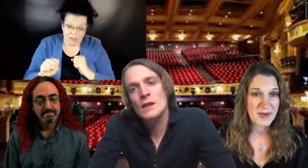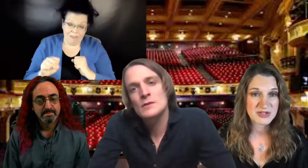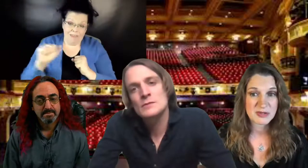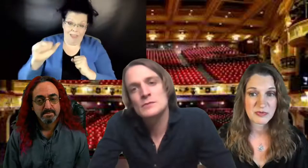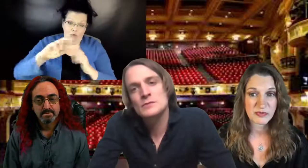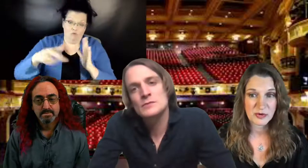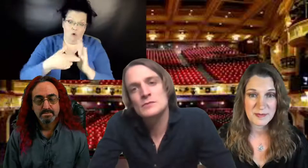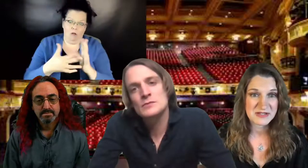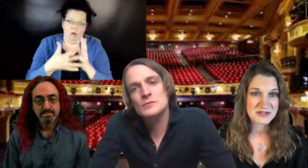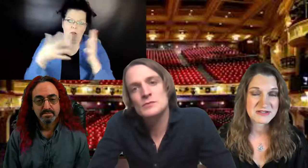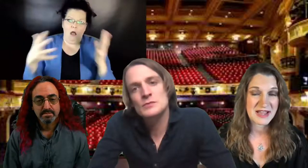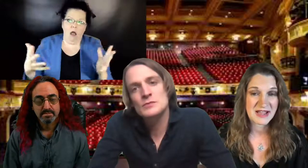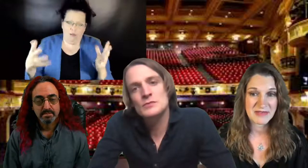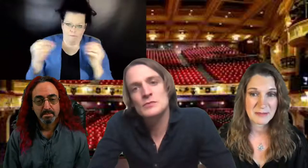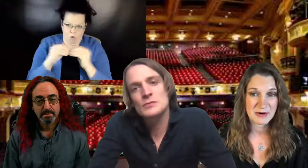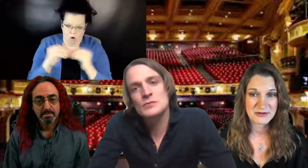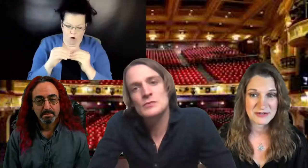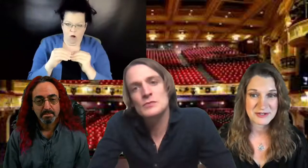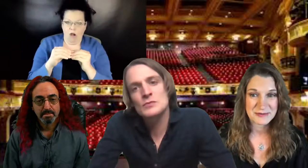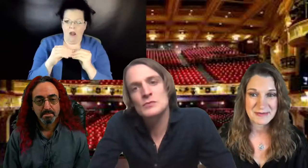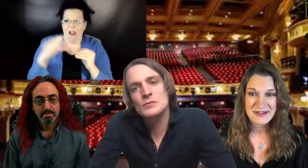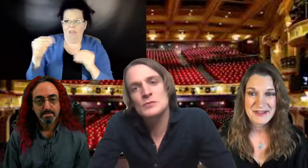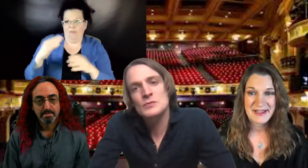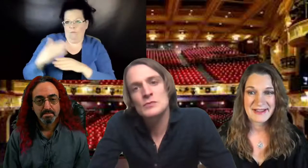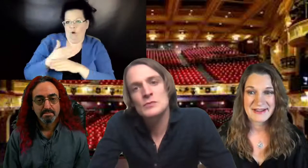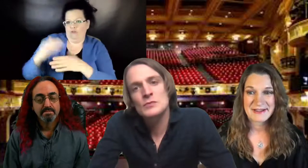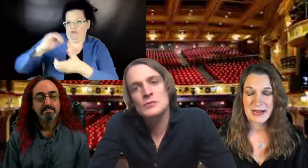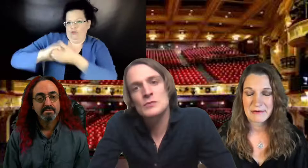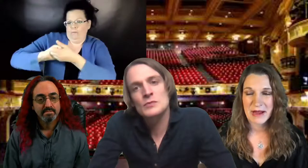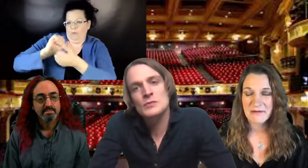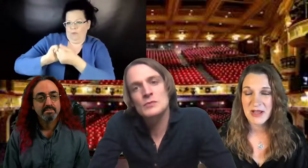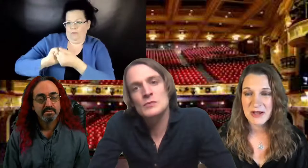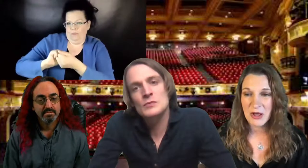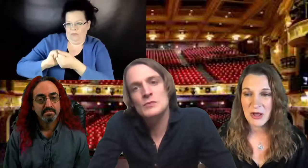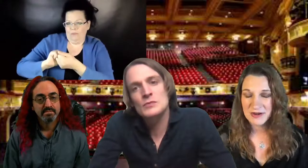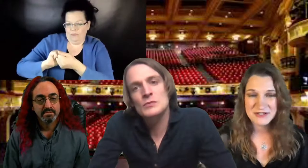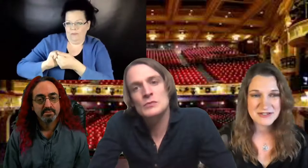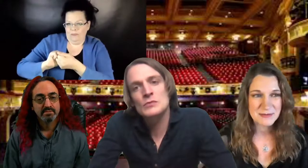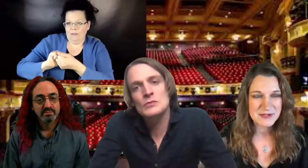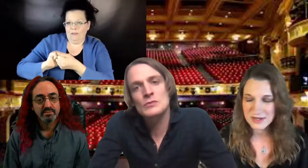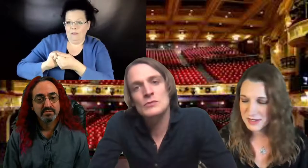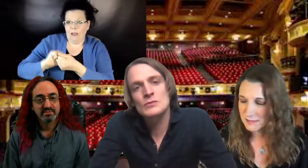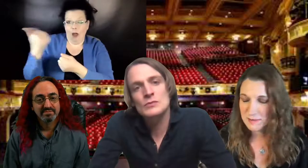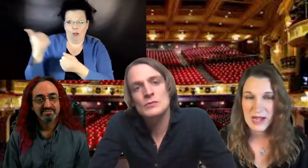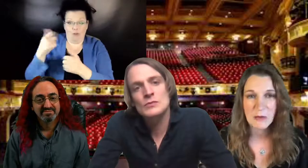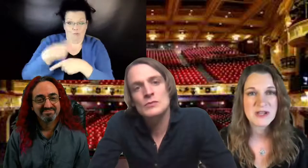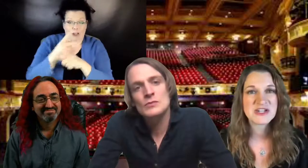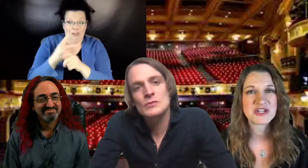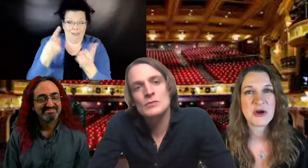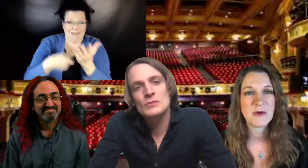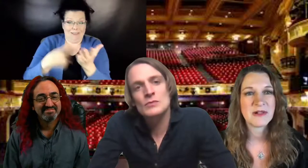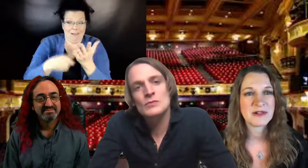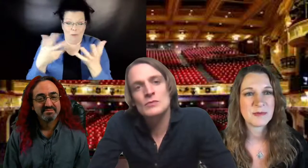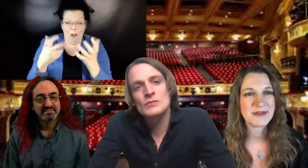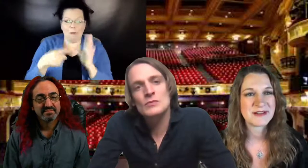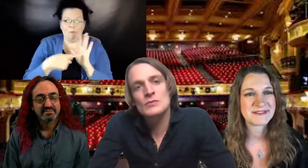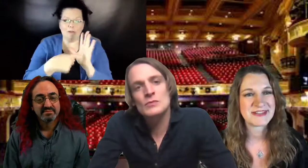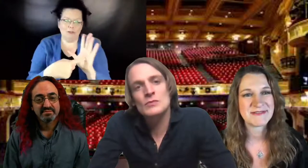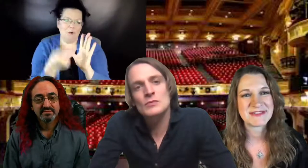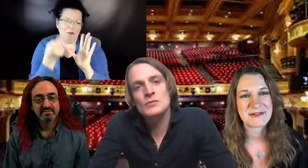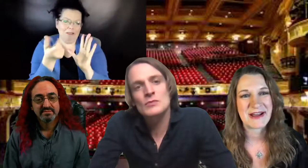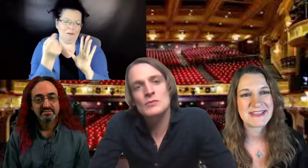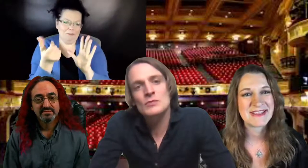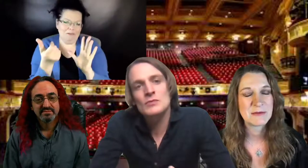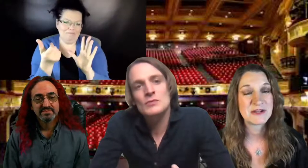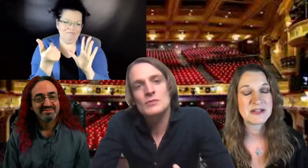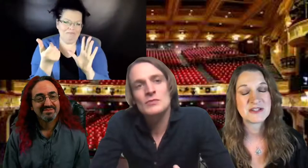so much in the performance to have that partnership. And I've got other projects I want to talk about, but I want to show a little bit,